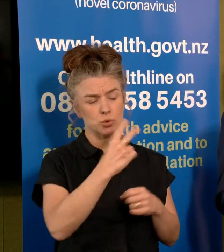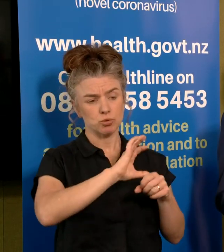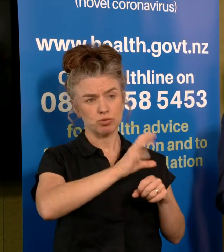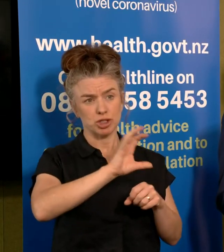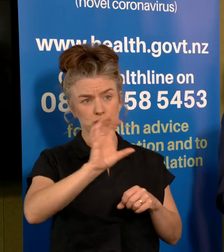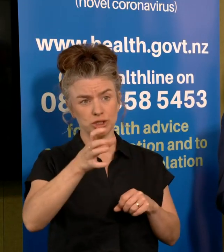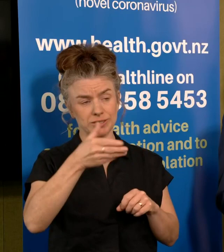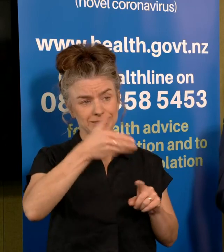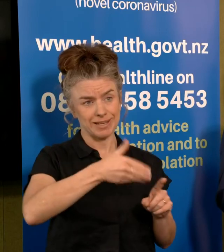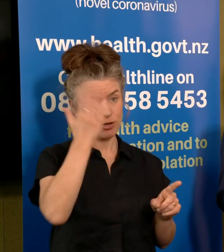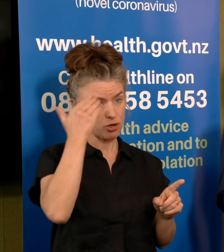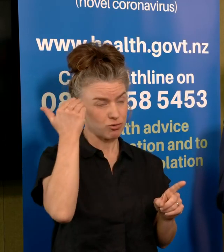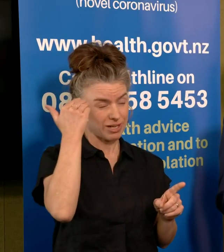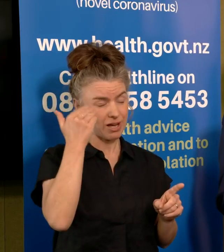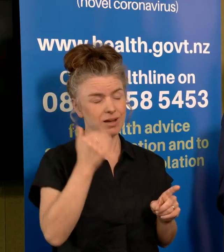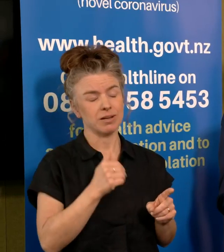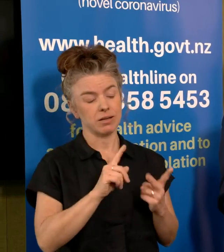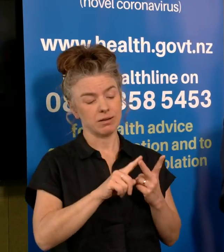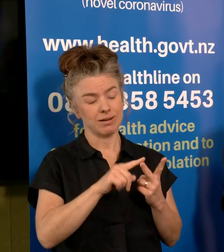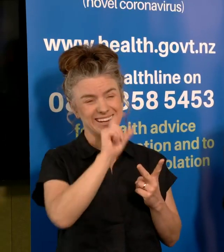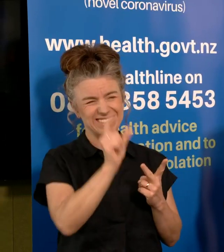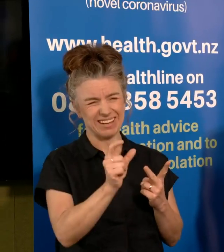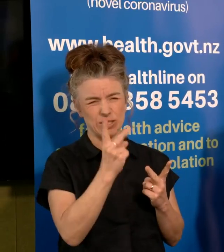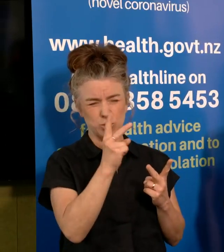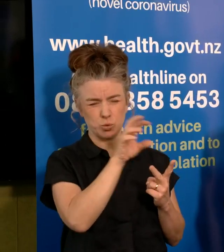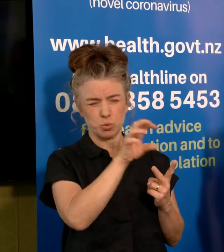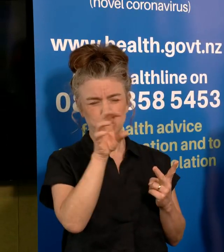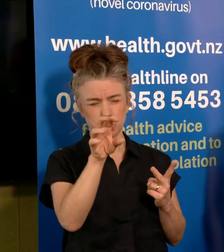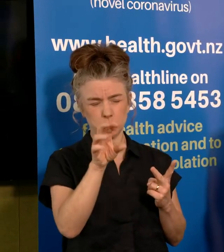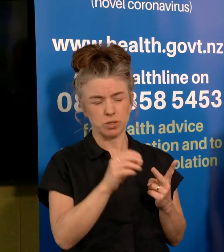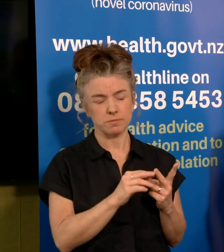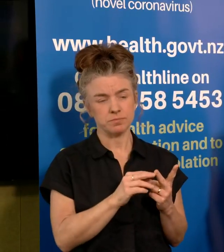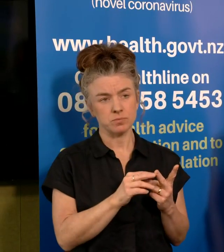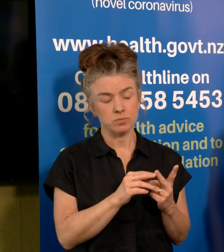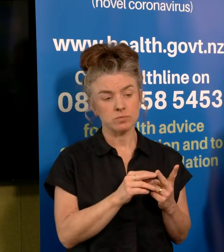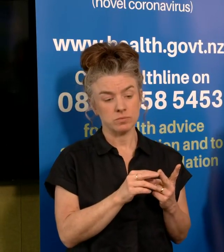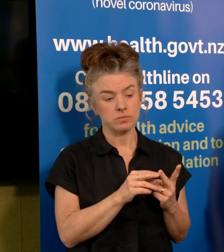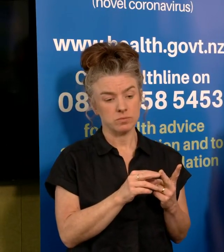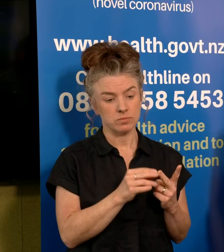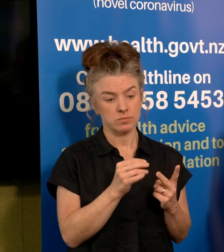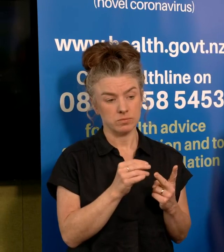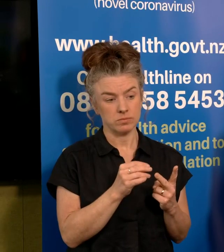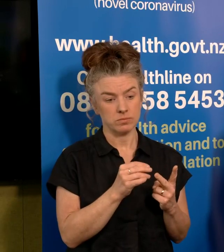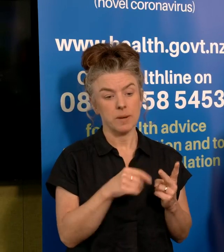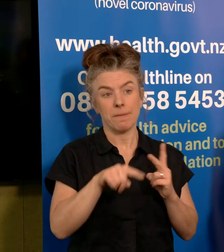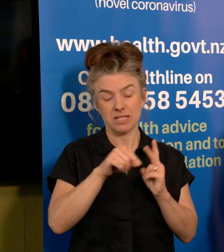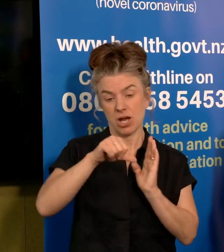the moment, in particular, two provinces in South Korea, or the Republic of Korea, and Northern Italy, that's where, in addition to Iran, there is the highest